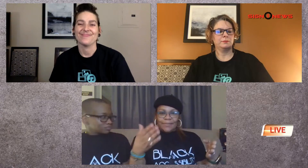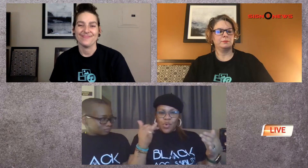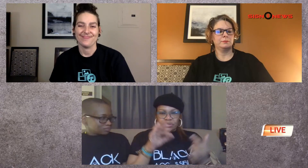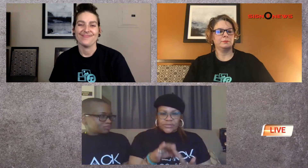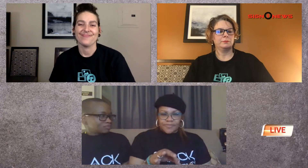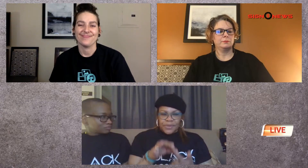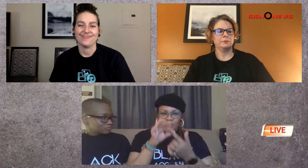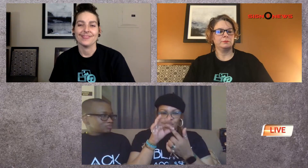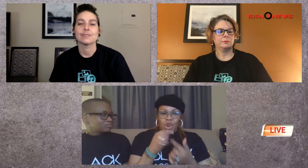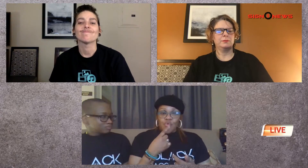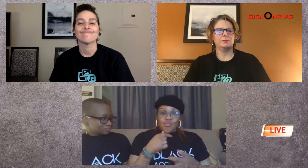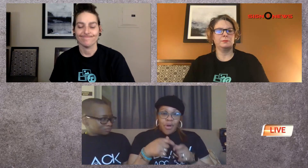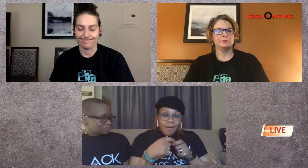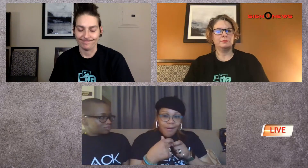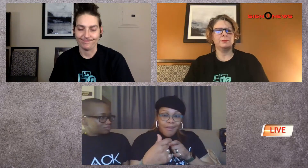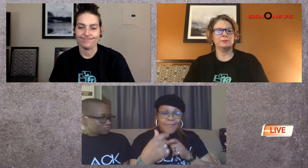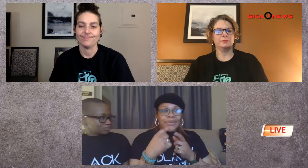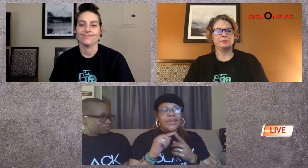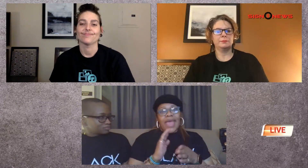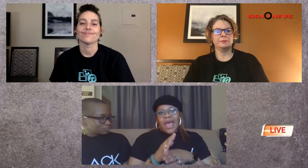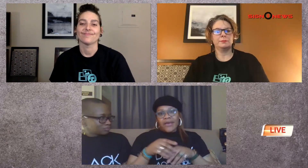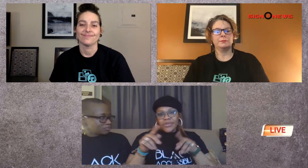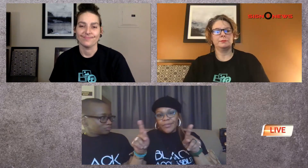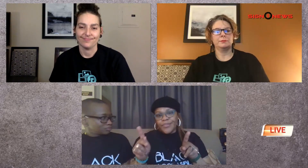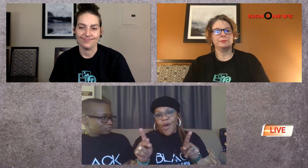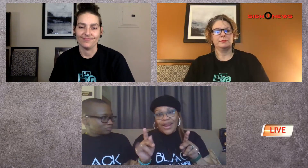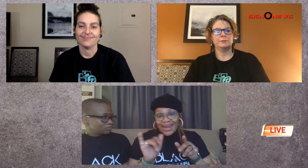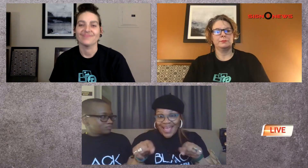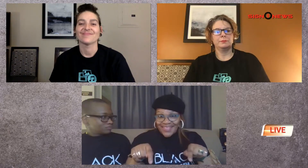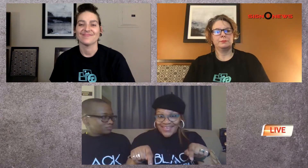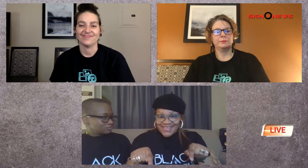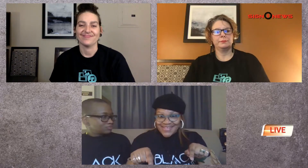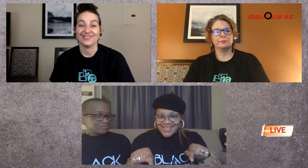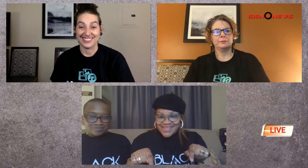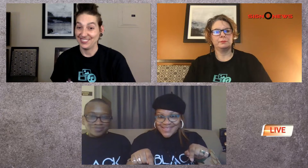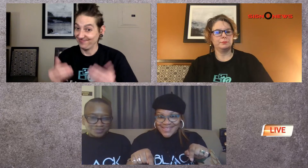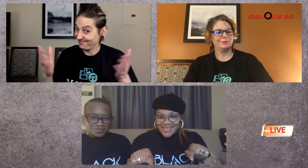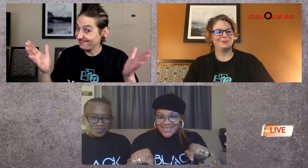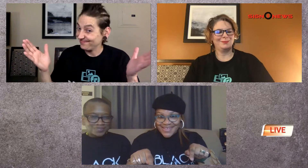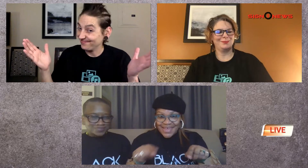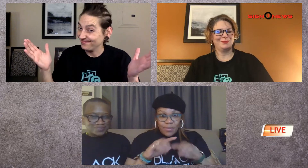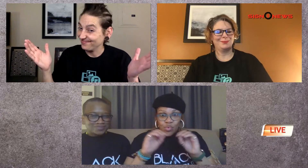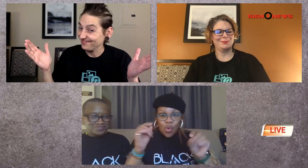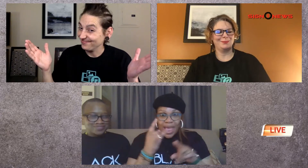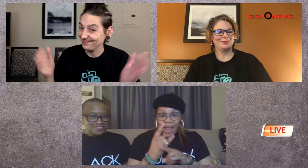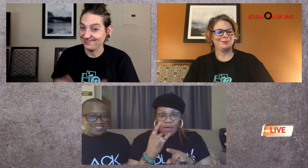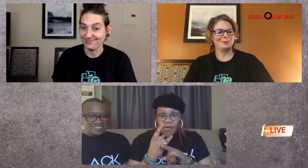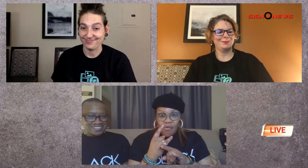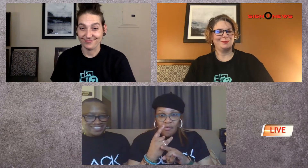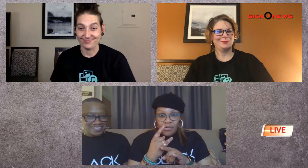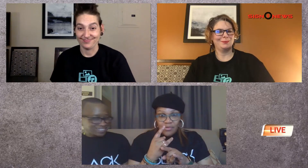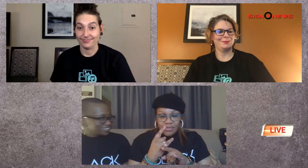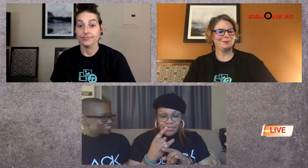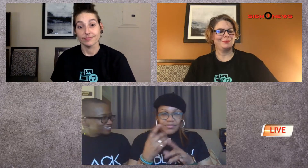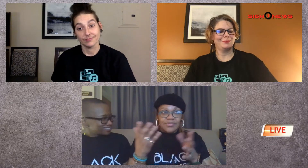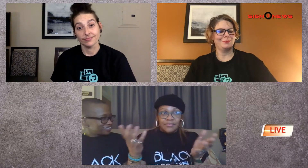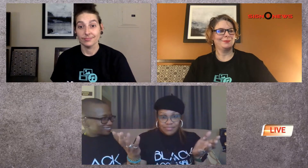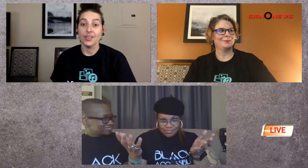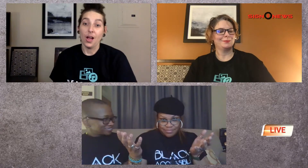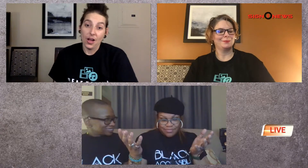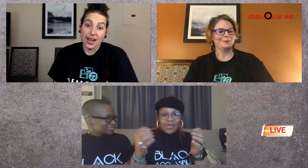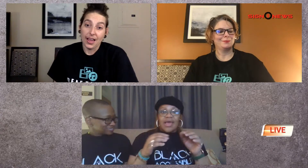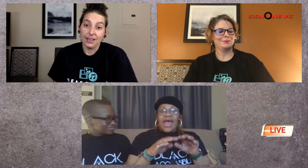You know, typically you go and you'd open up, you know, you'd have a special red carpet and a party like this one.